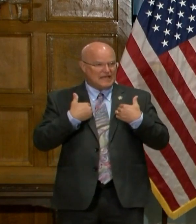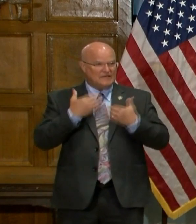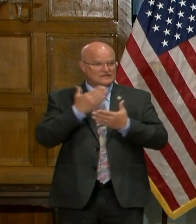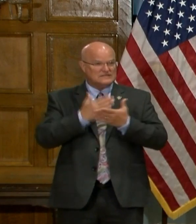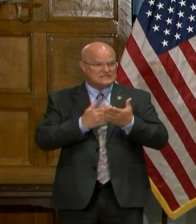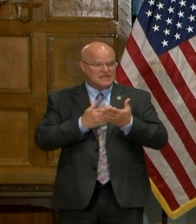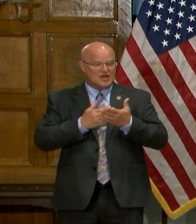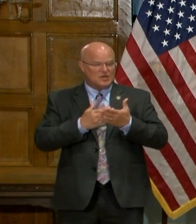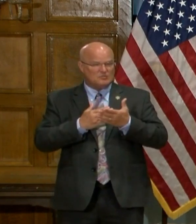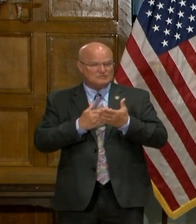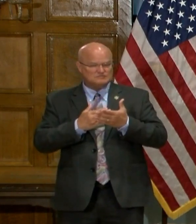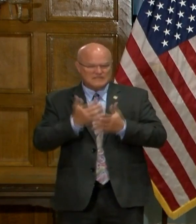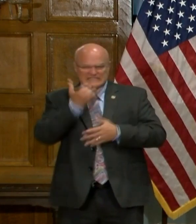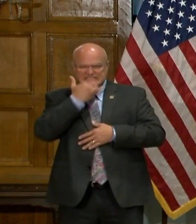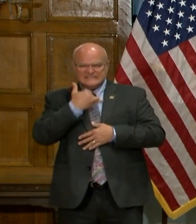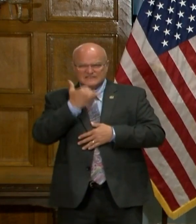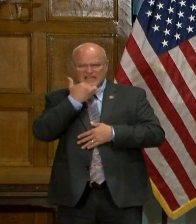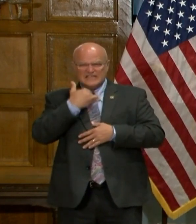some defective